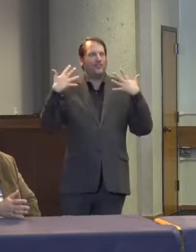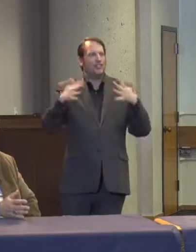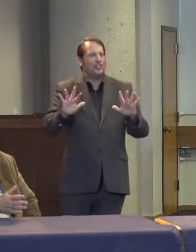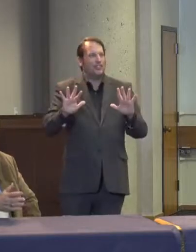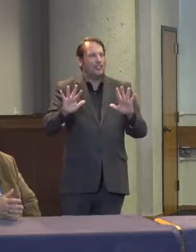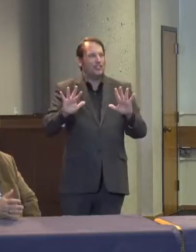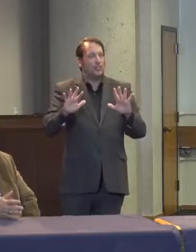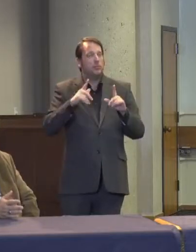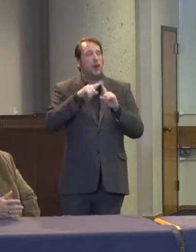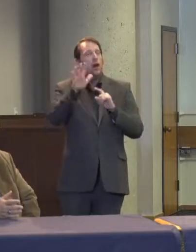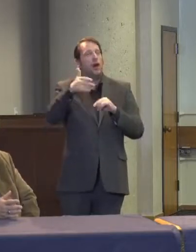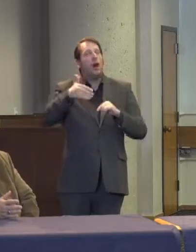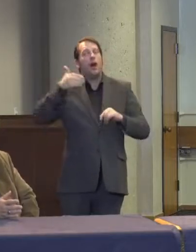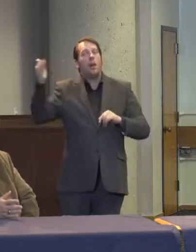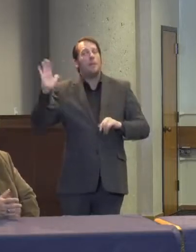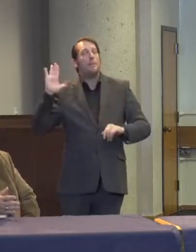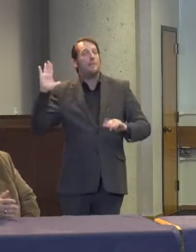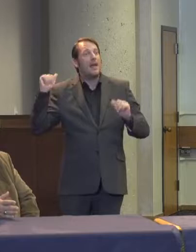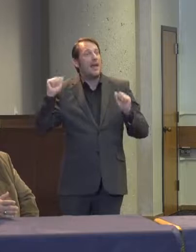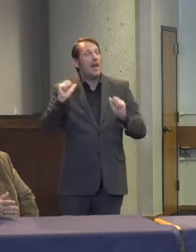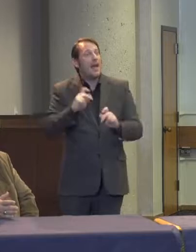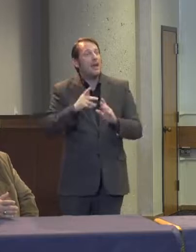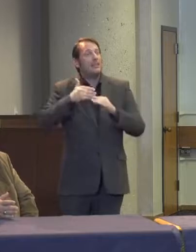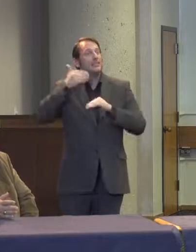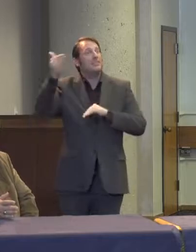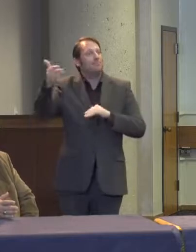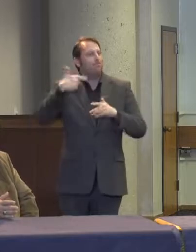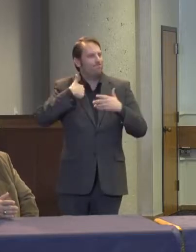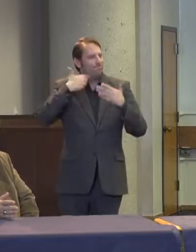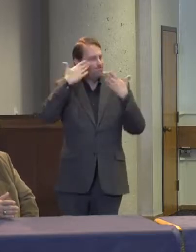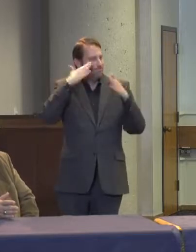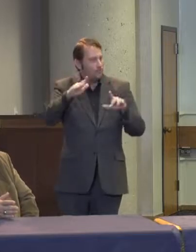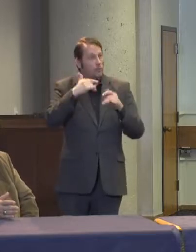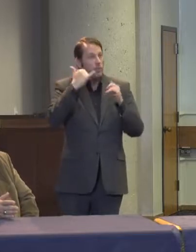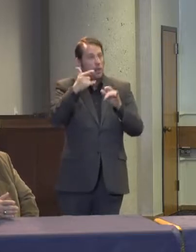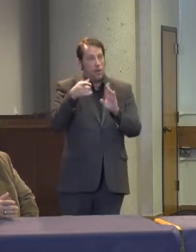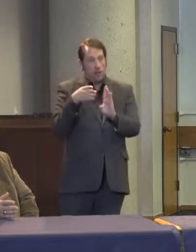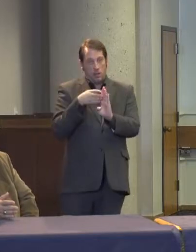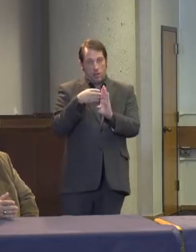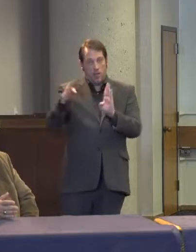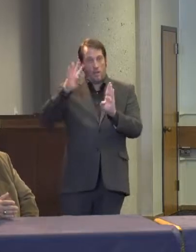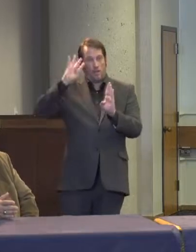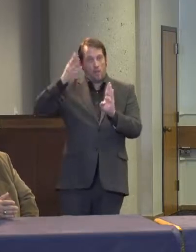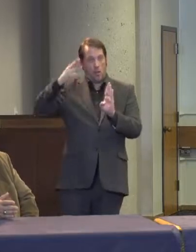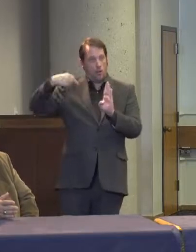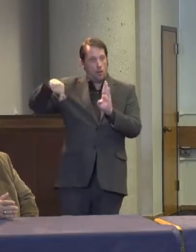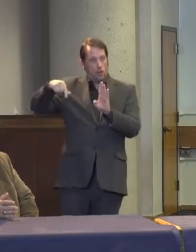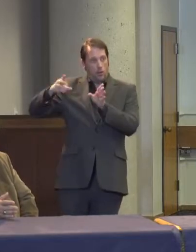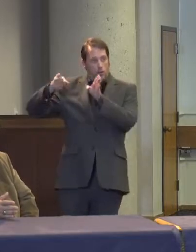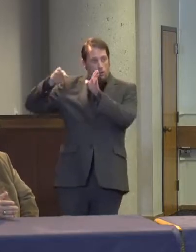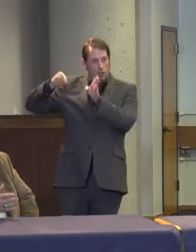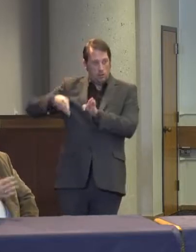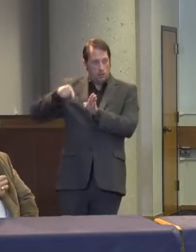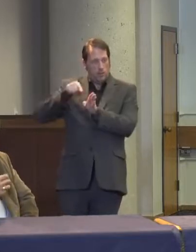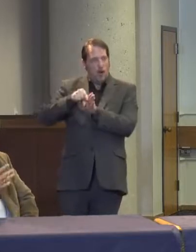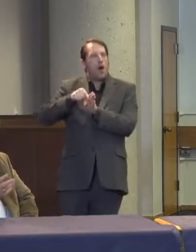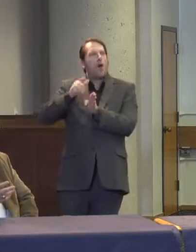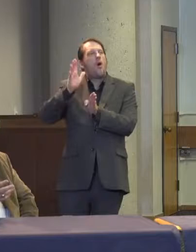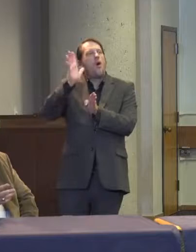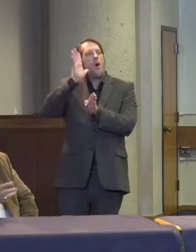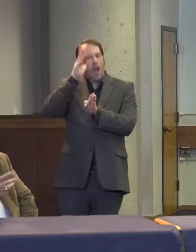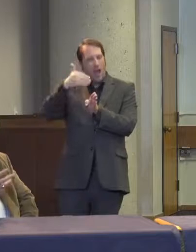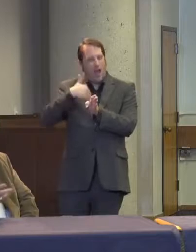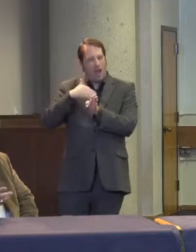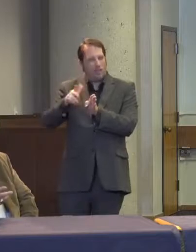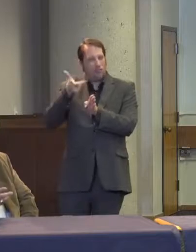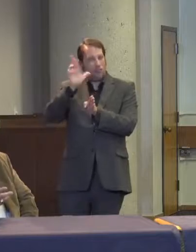know. So fourth marking period, we're going to have in place a different grading system. I know Prince George has already announced